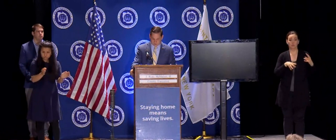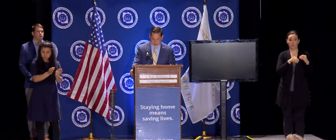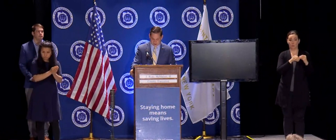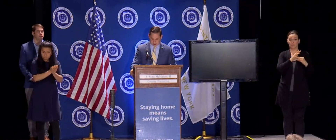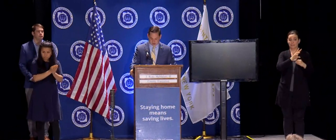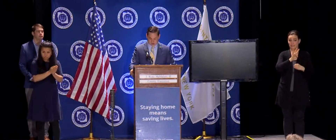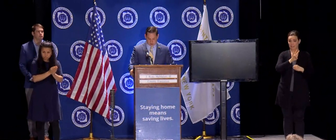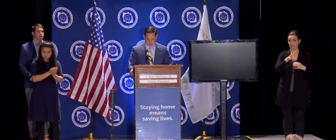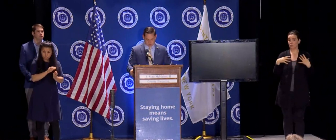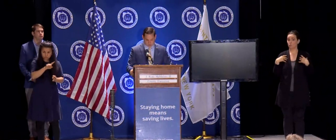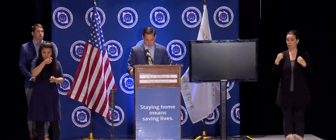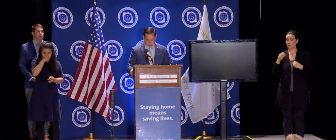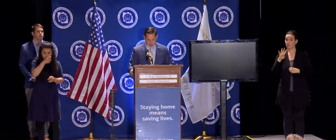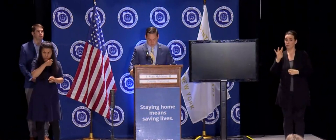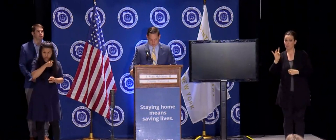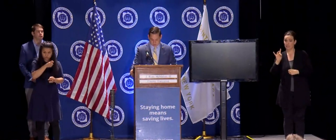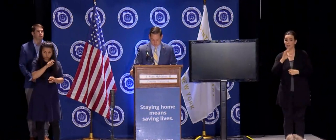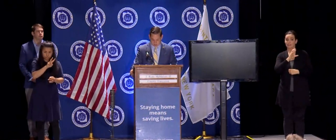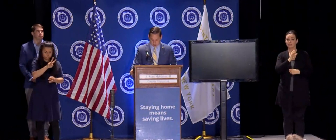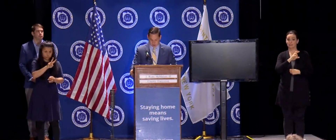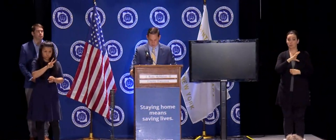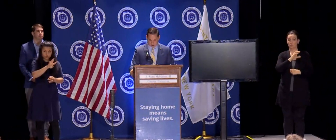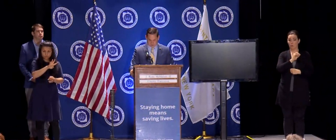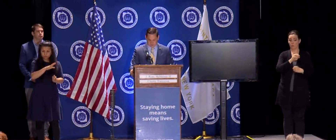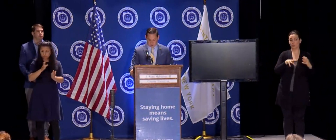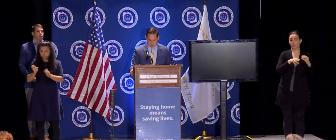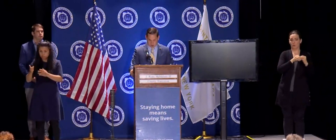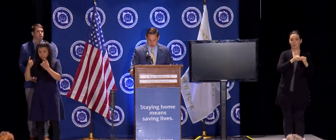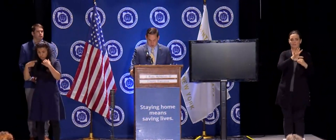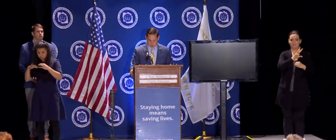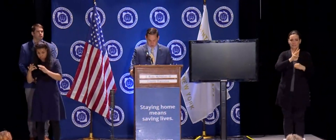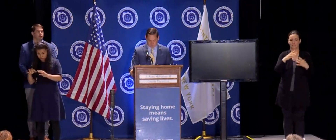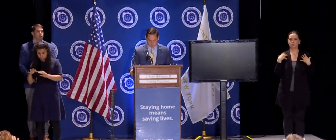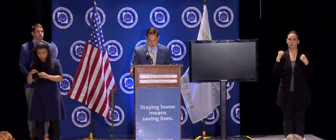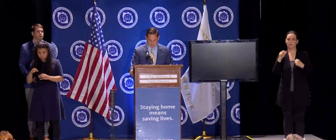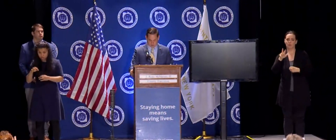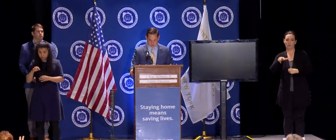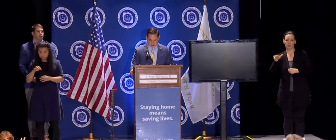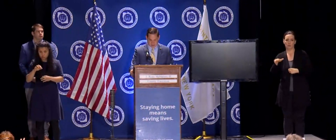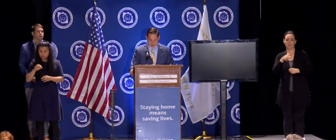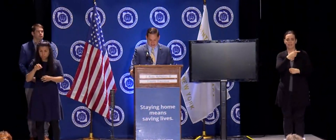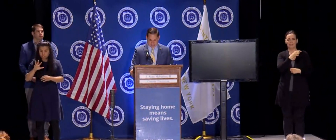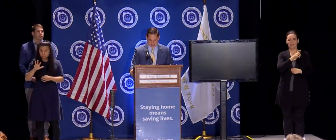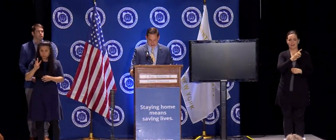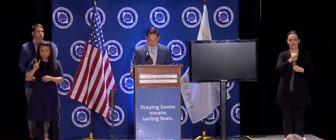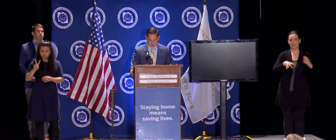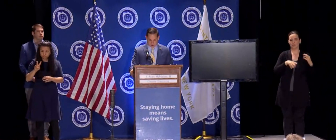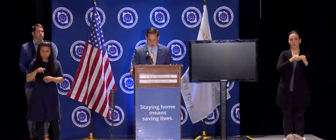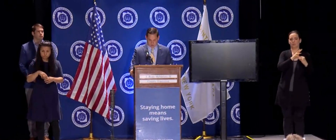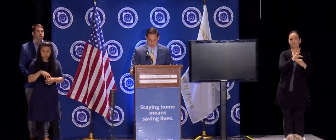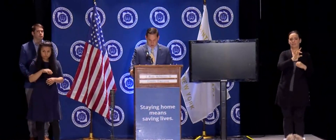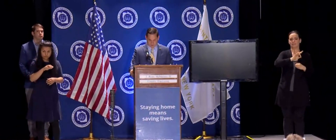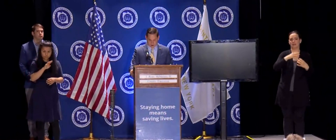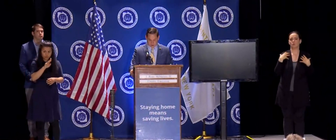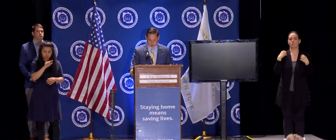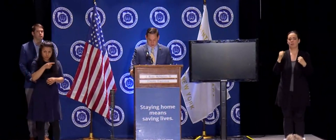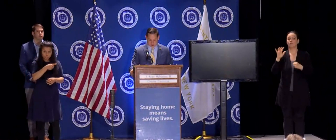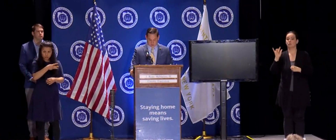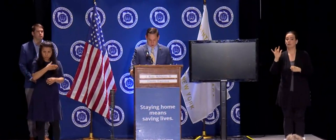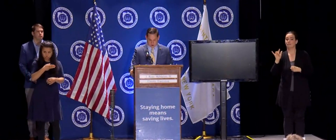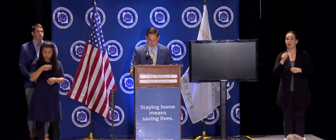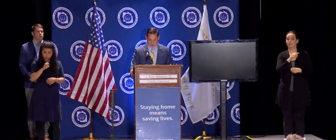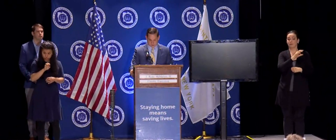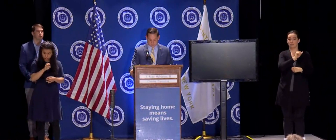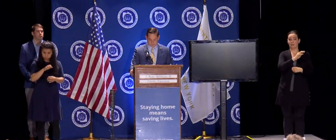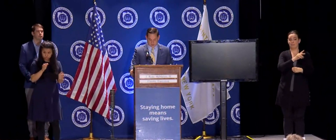Cicero, 56, 33 recoveries. Camillus, 51, 34 recoveries. Lysander, 31,